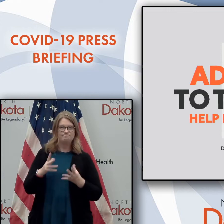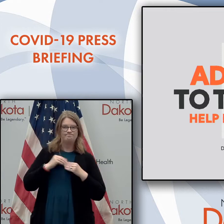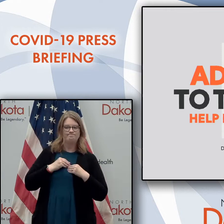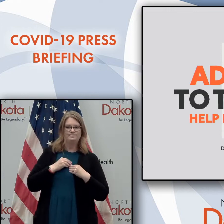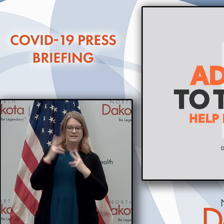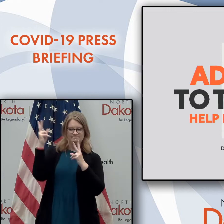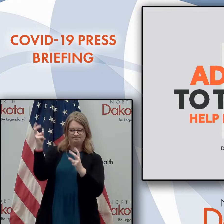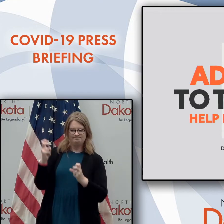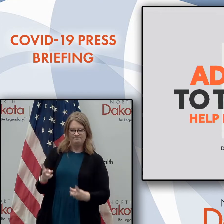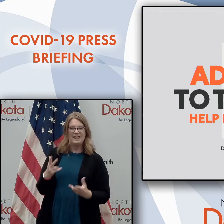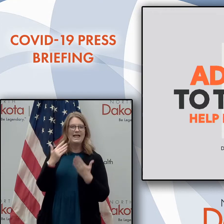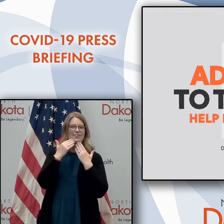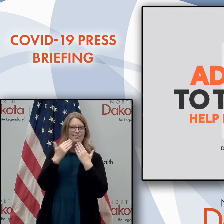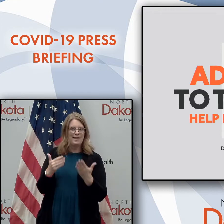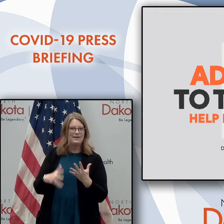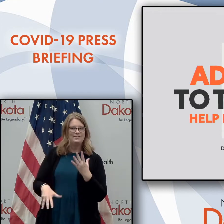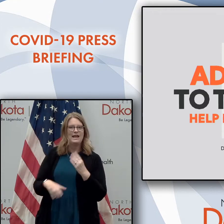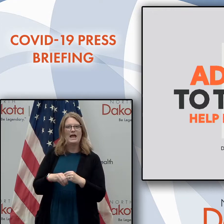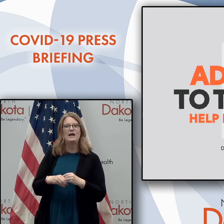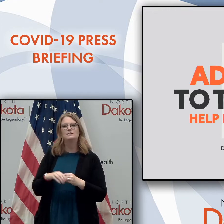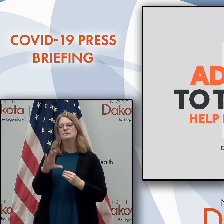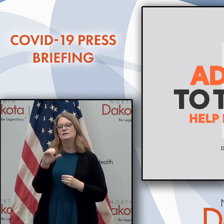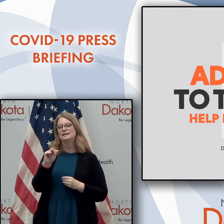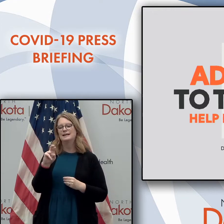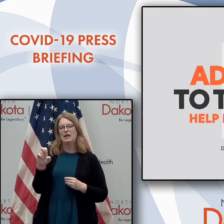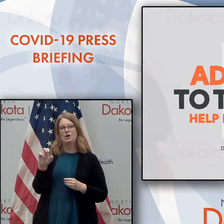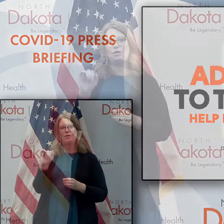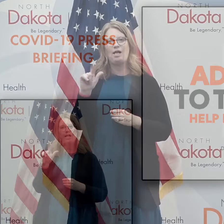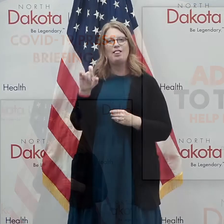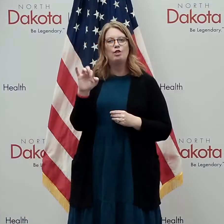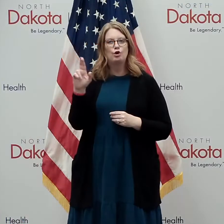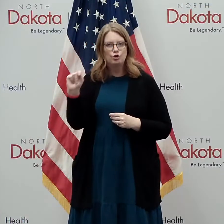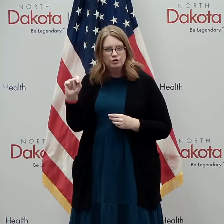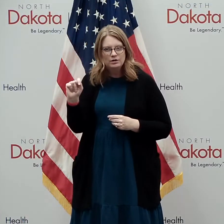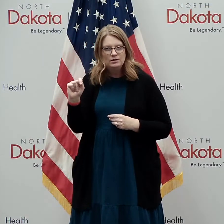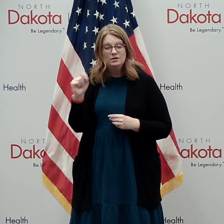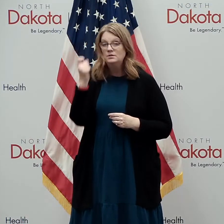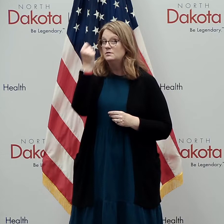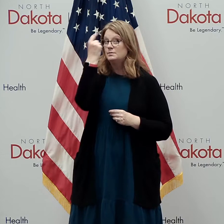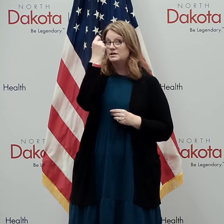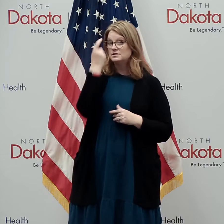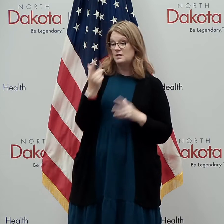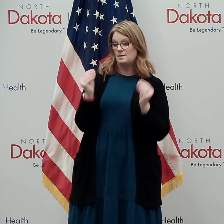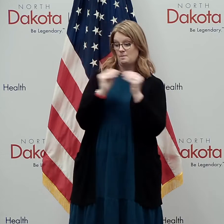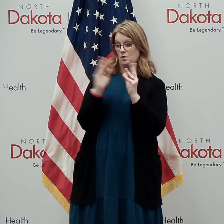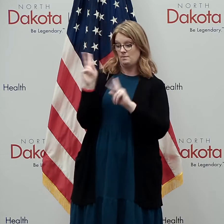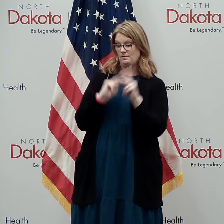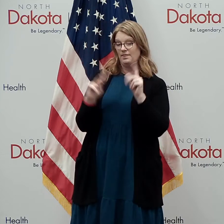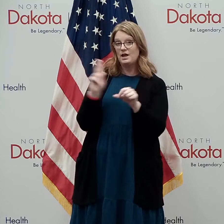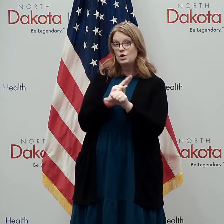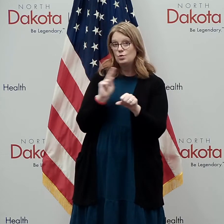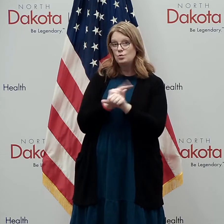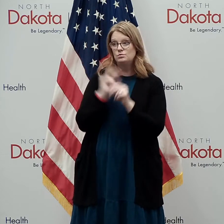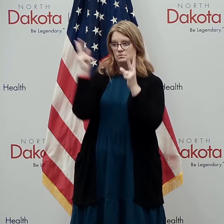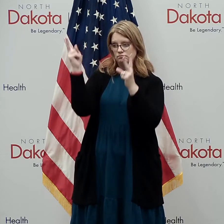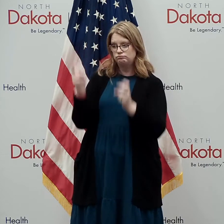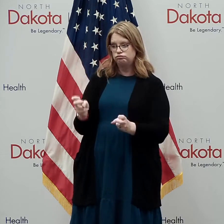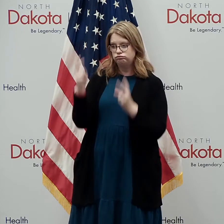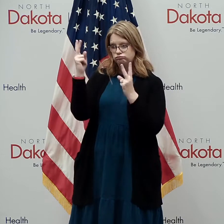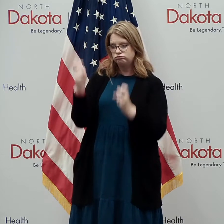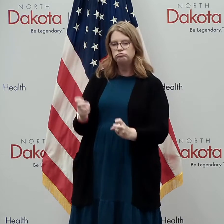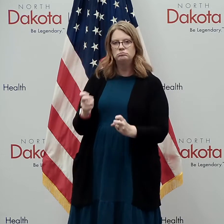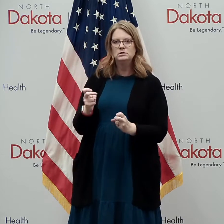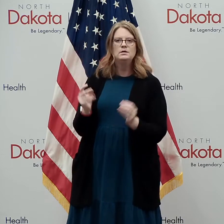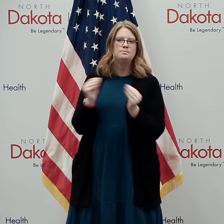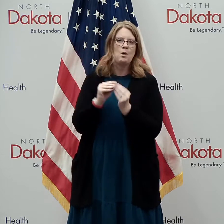add Care Alert to your COVID fight. But we know that the more people that use them, the better and more useful they're going to